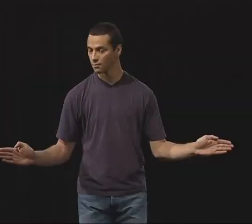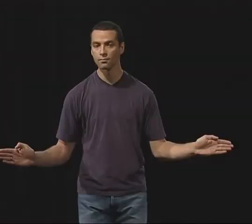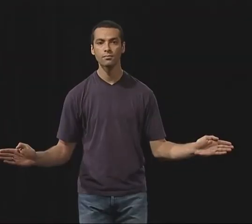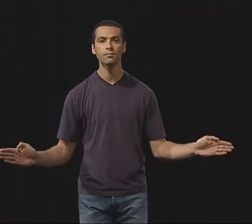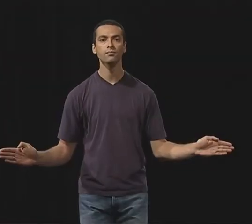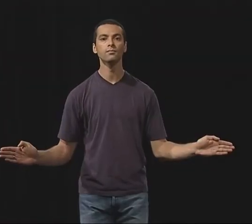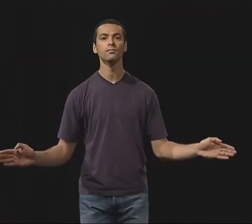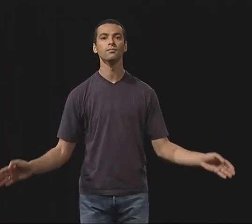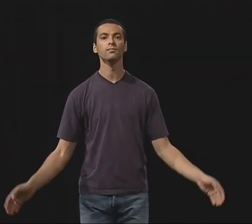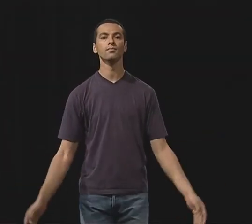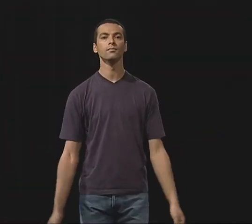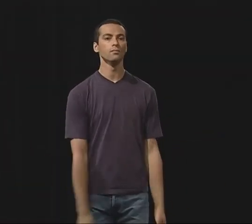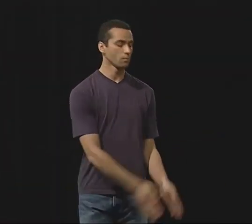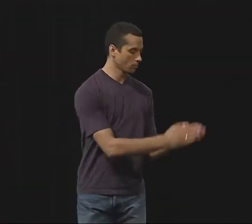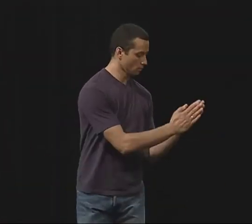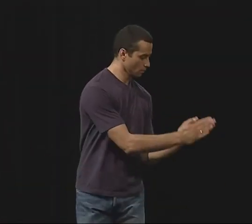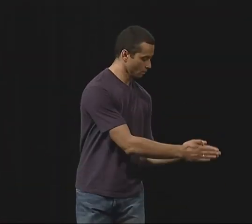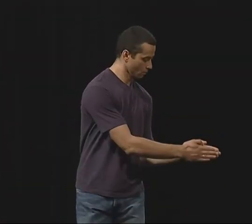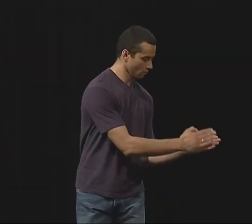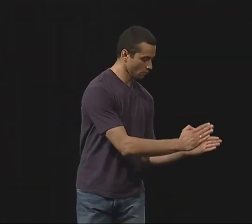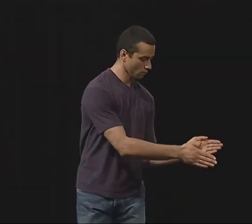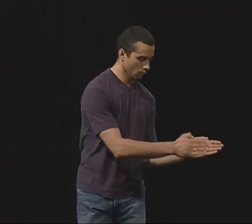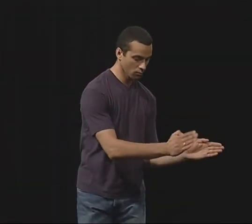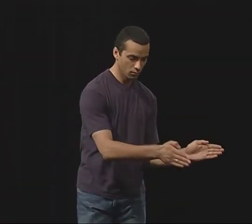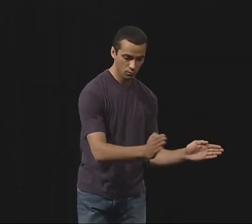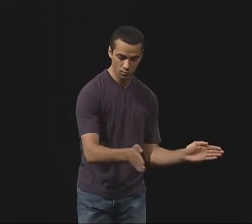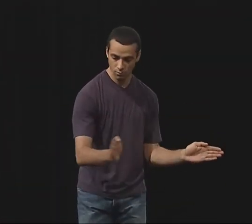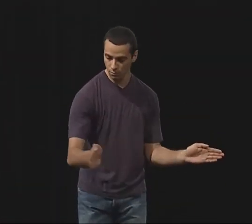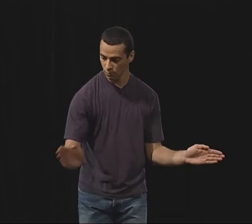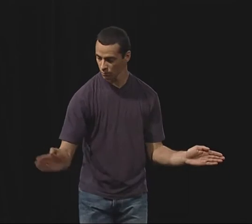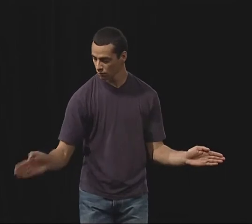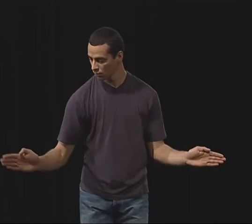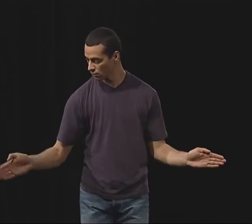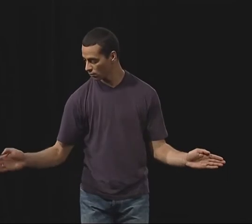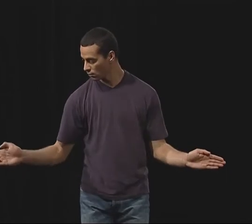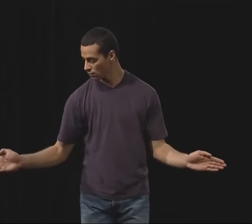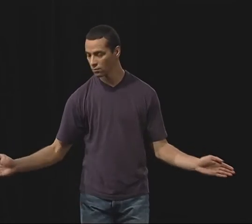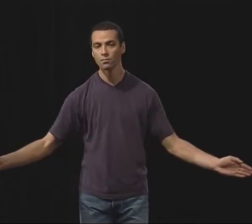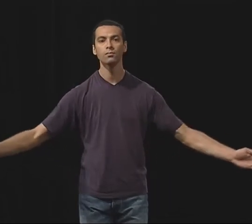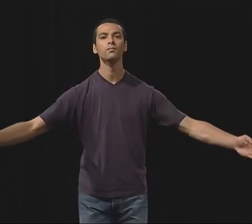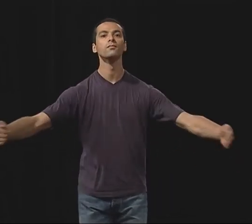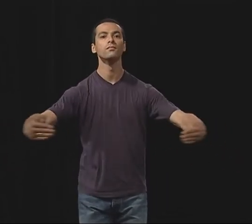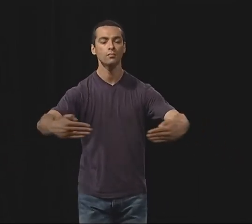Every garantit que chacun est pris, sans exception.